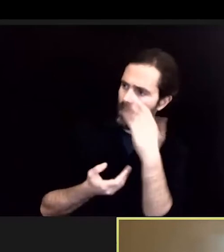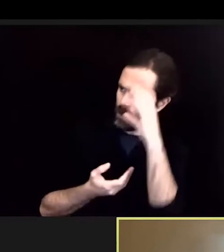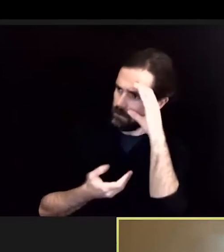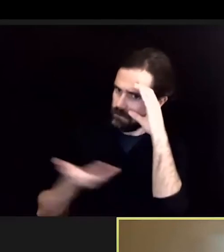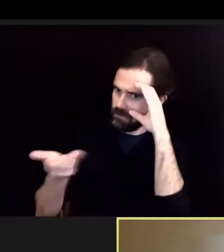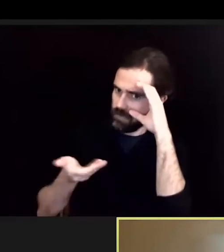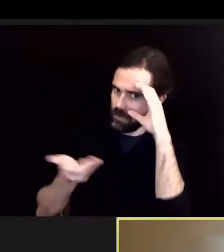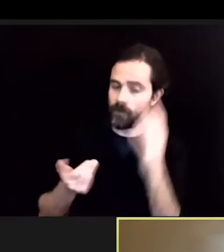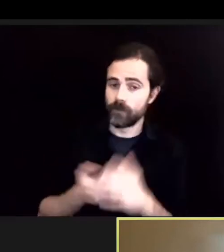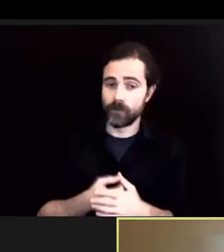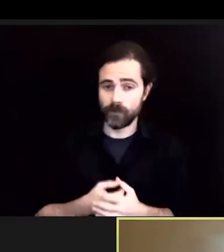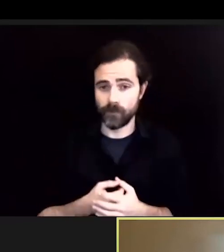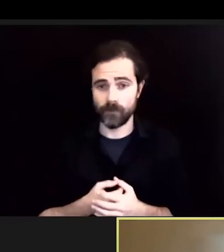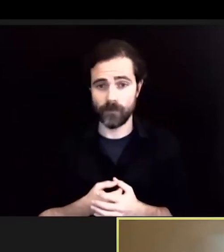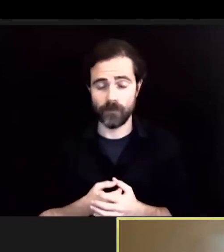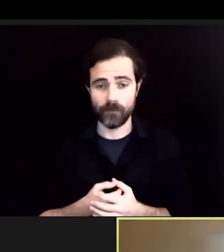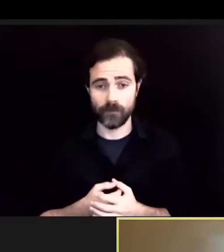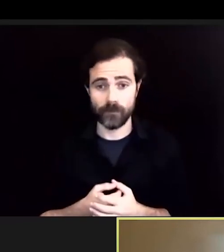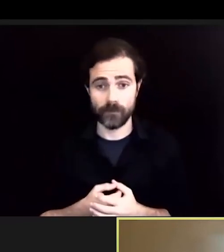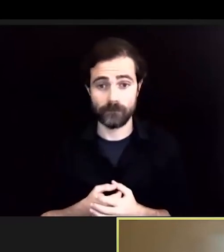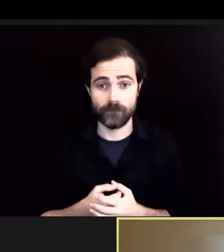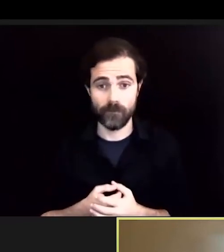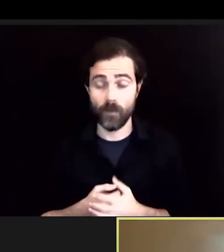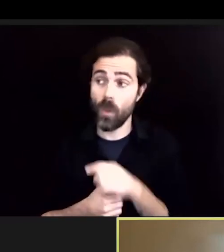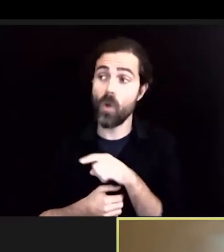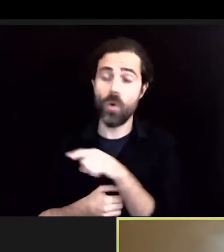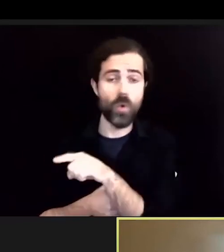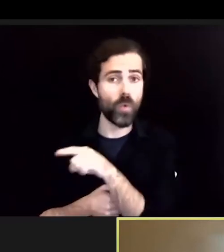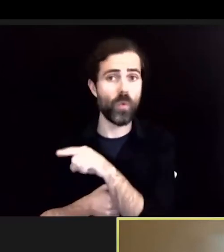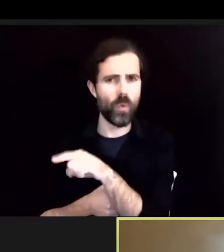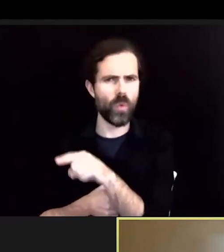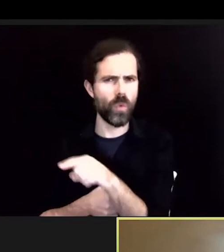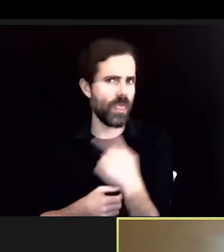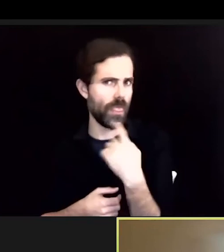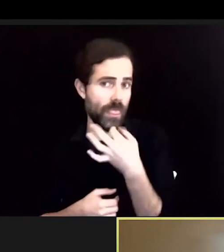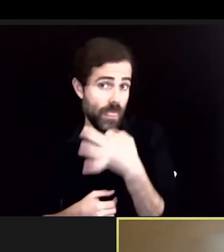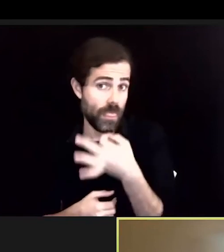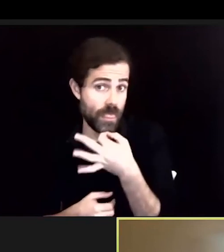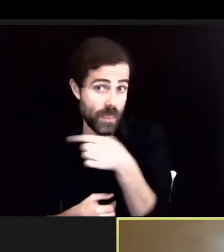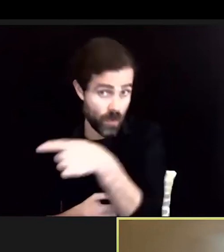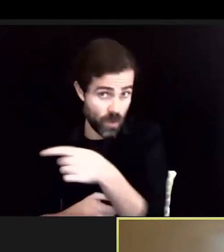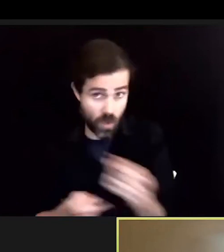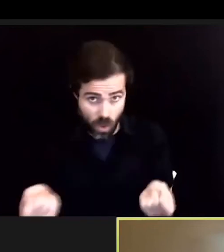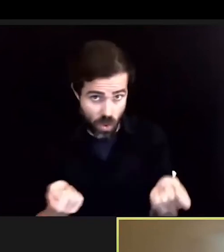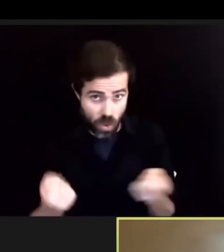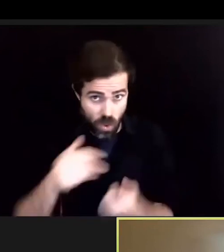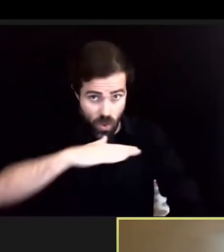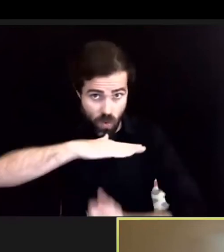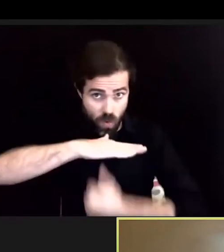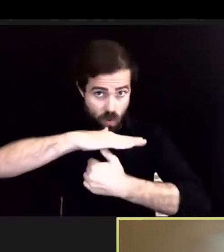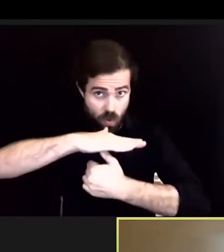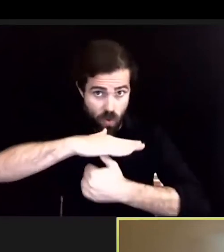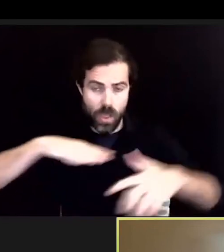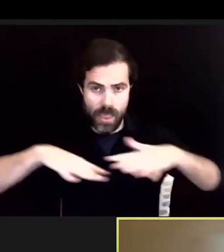you in ACCESSIBILITECH, because you, as you mentioned, you are coordinator of some works and